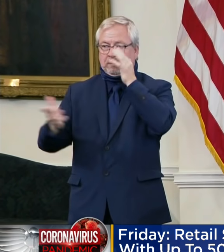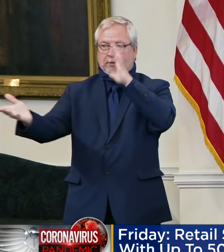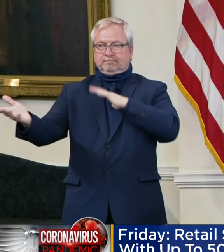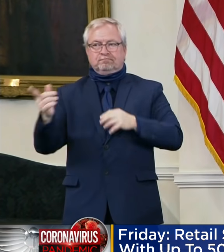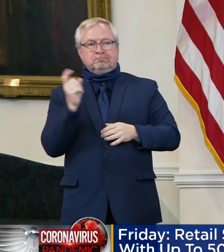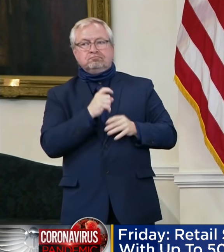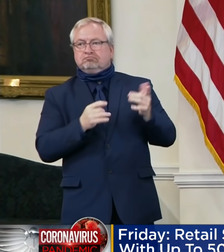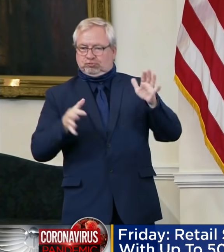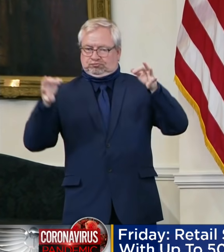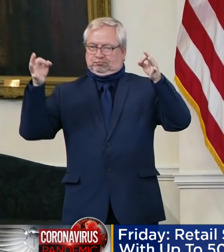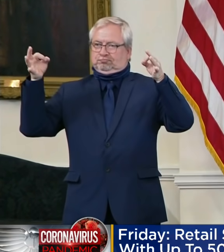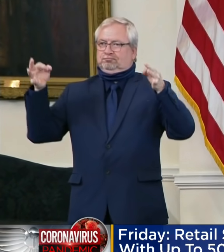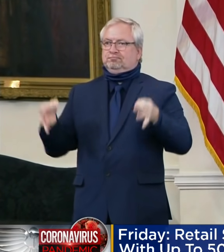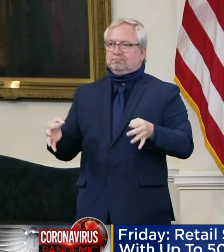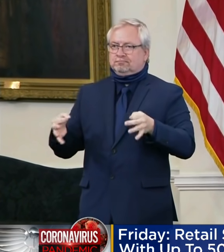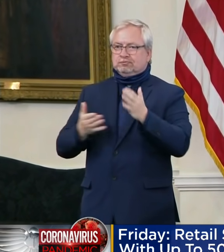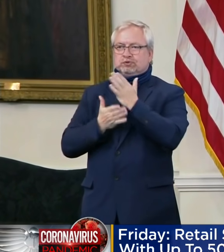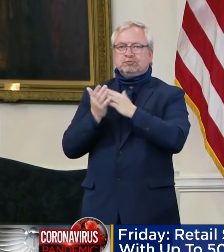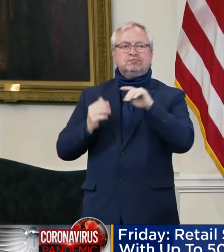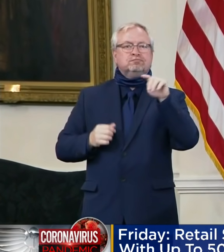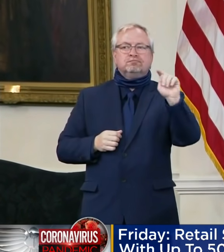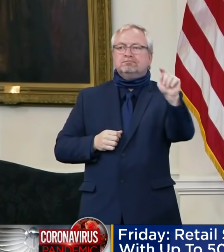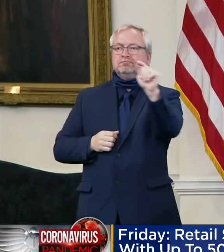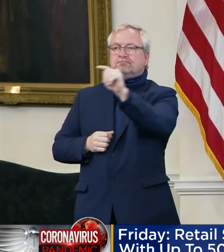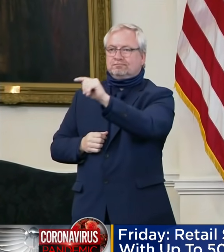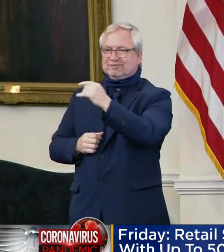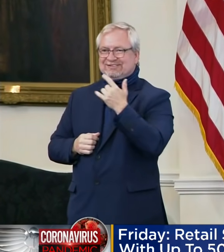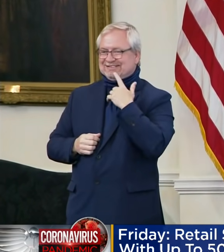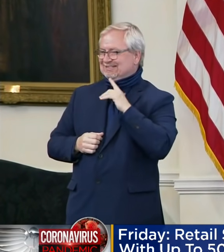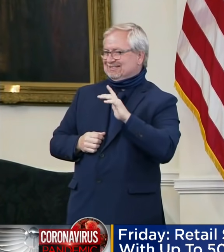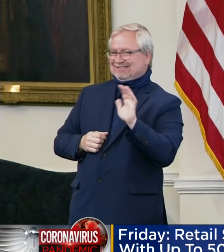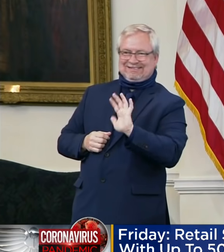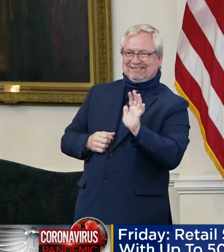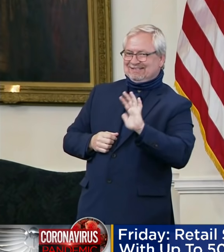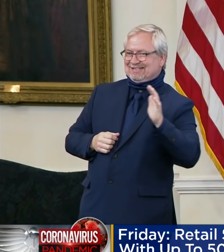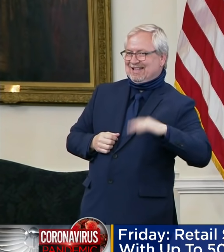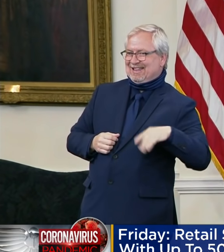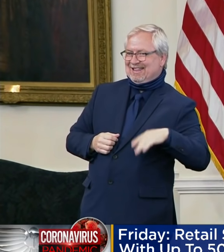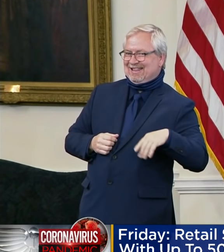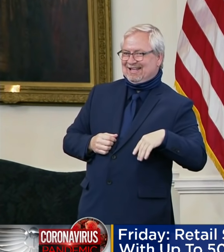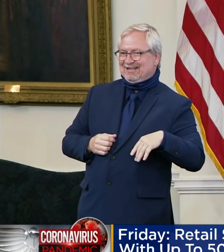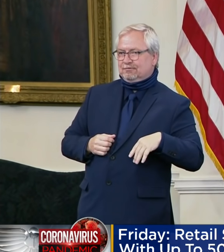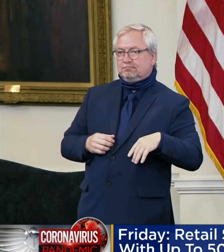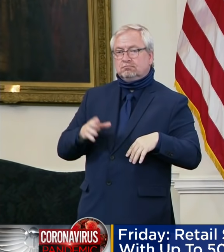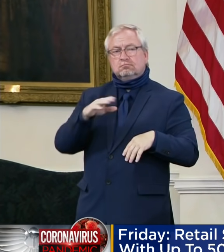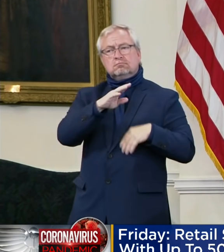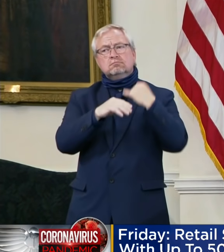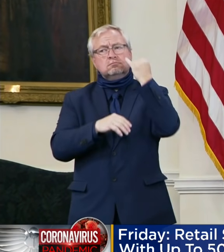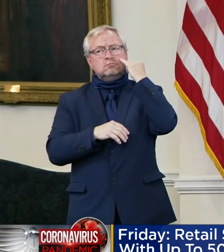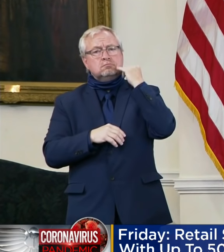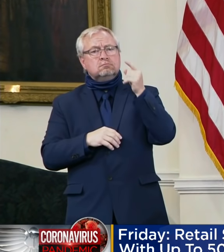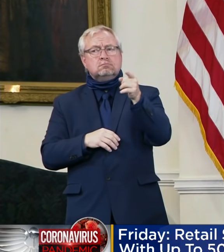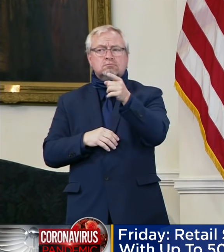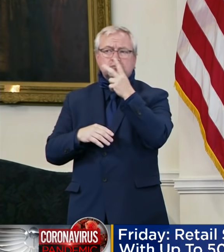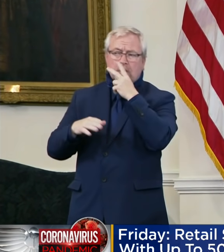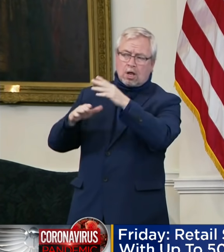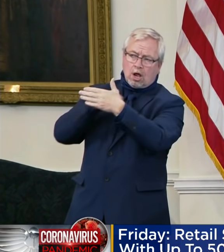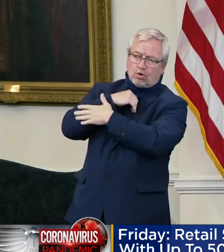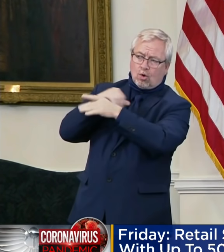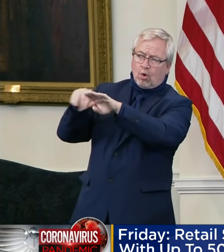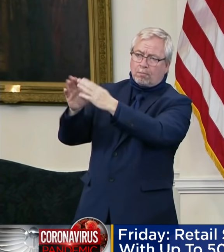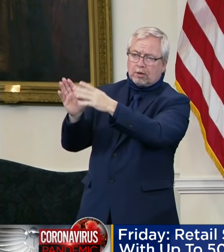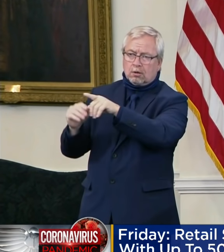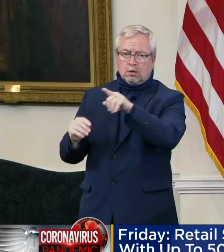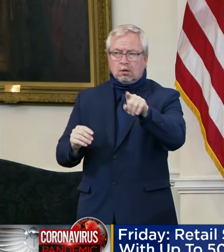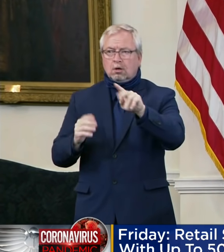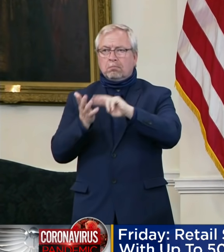are those out there who have said it's not time yet, and there are no walls between the counties that are going to open and aren't going to open. How difficult was it for you to make